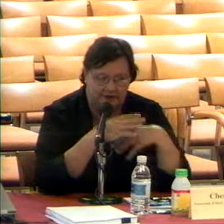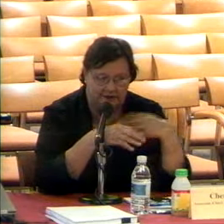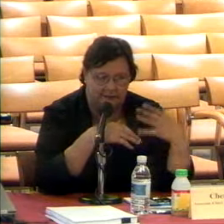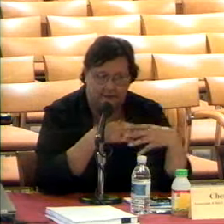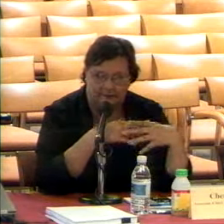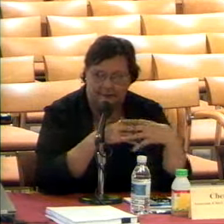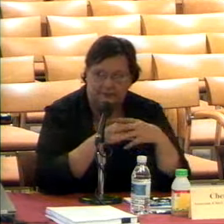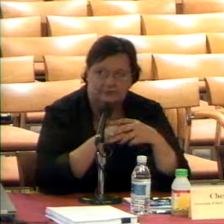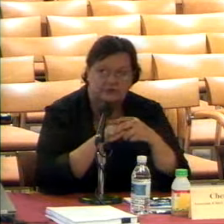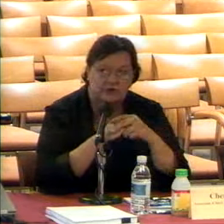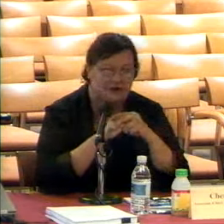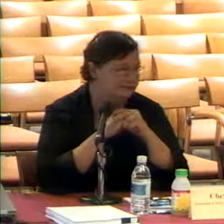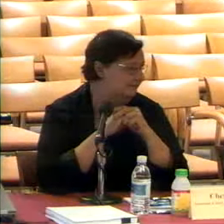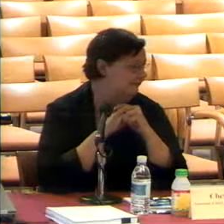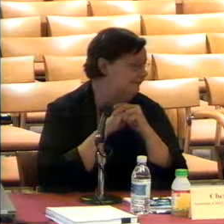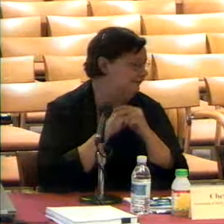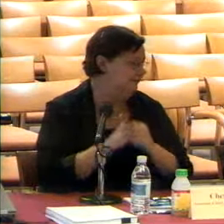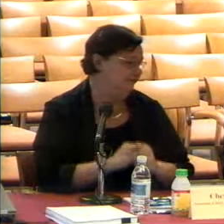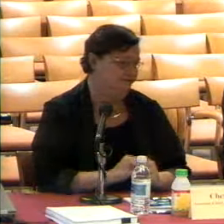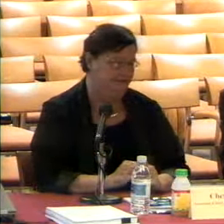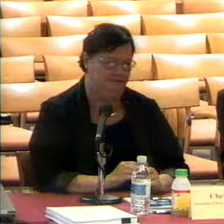them. Go ahead.